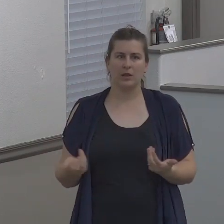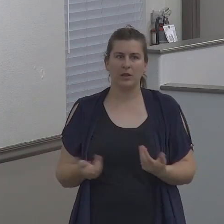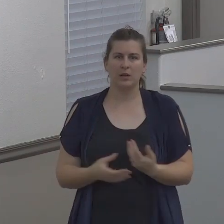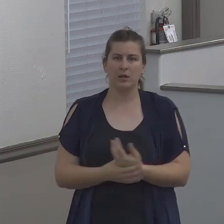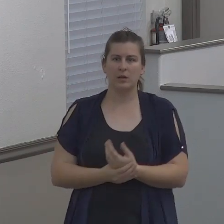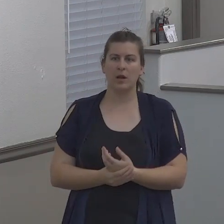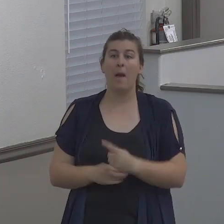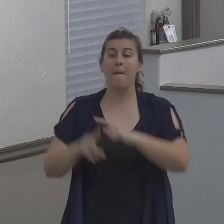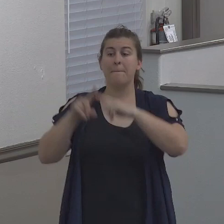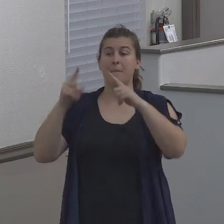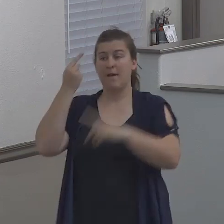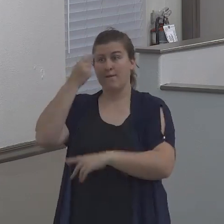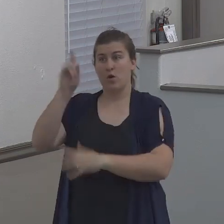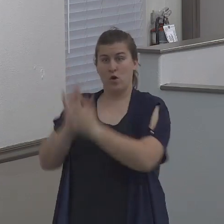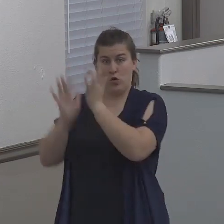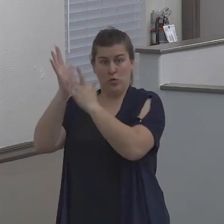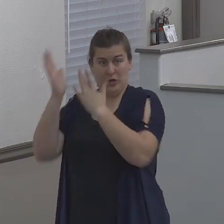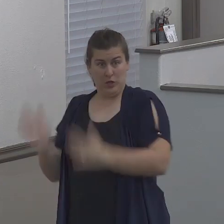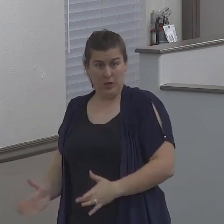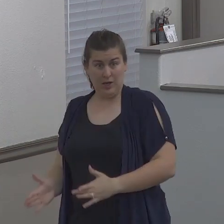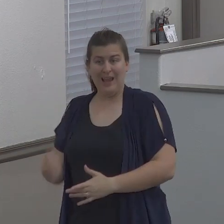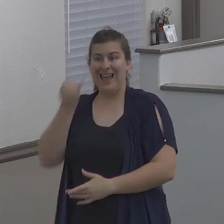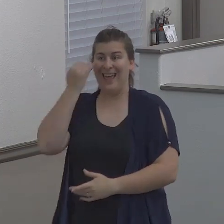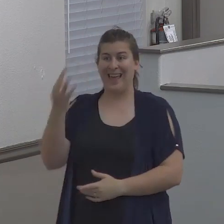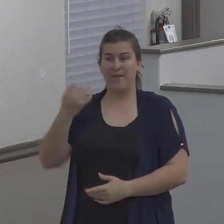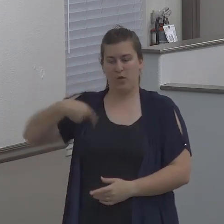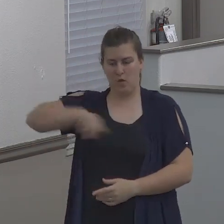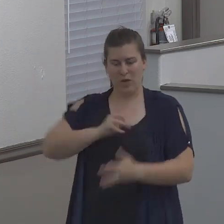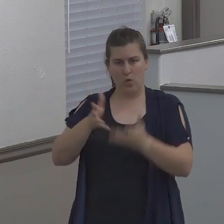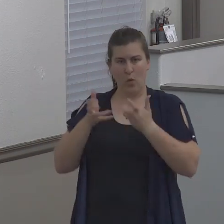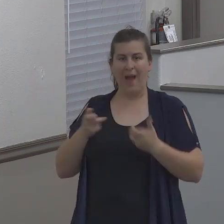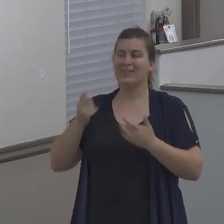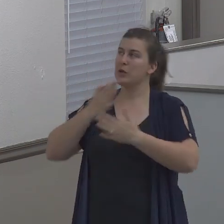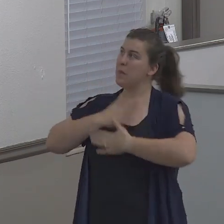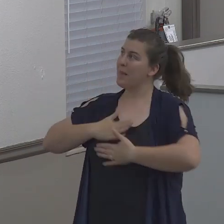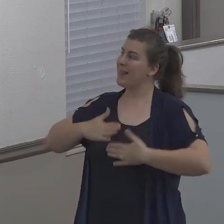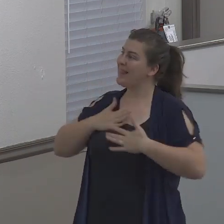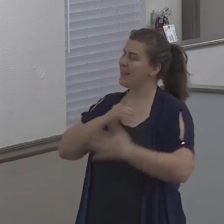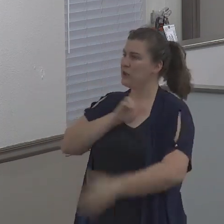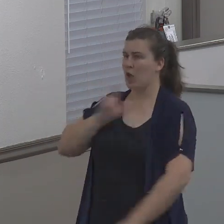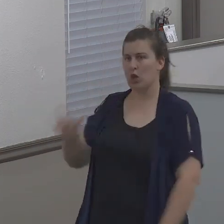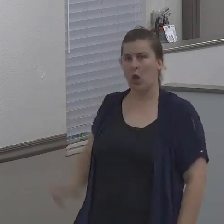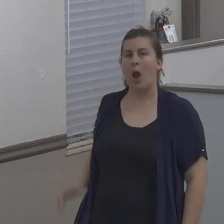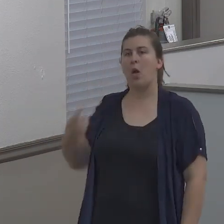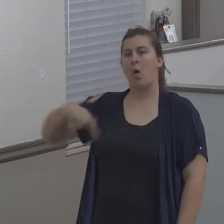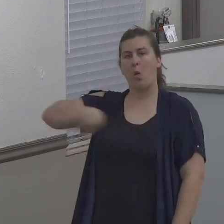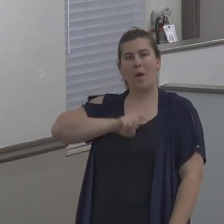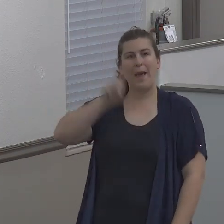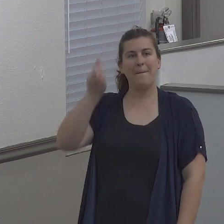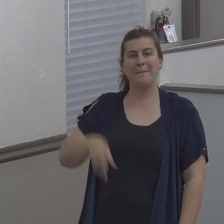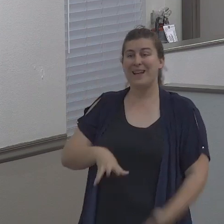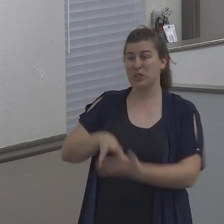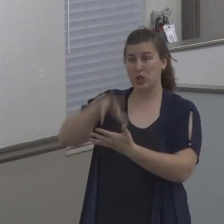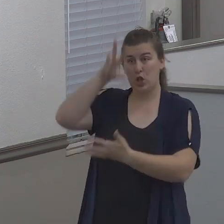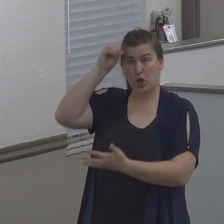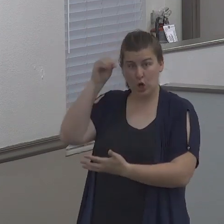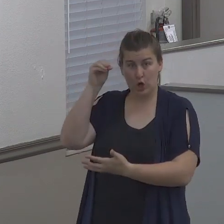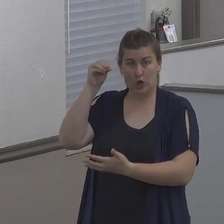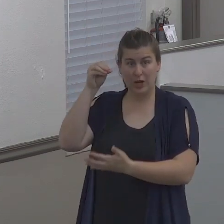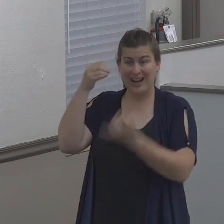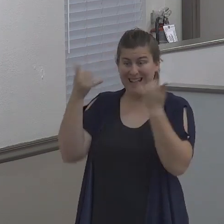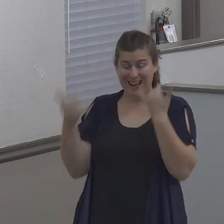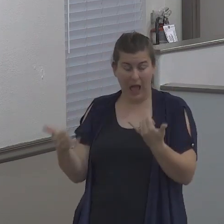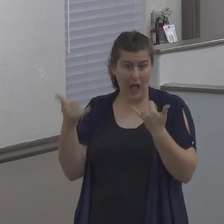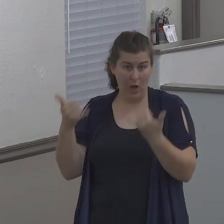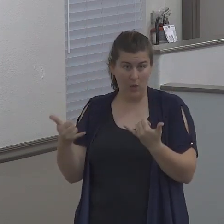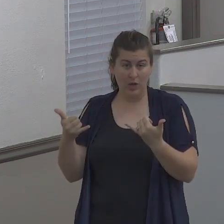No authority. For the child of God, however, if we want to please the Lord, we must learn. We